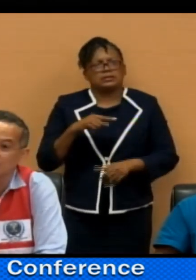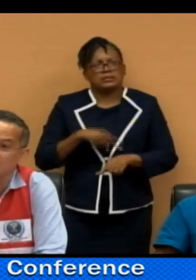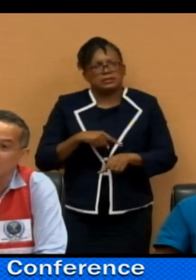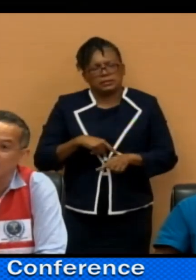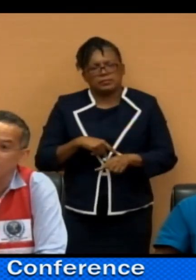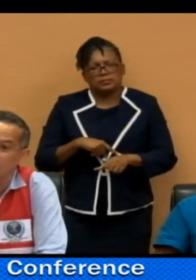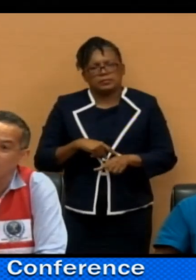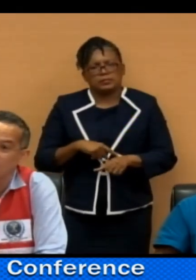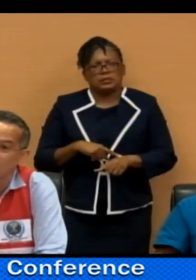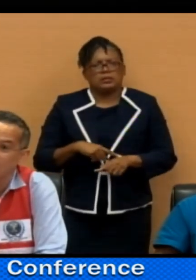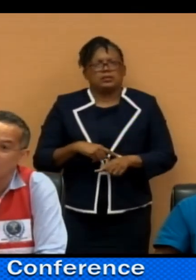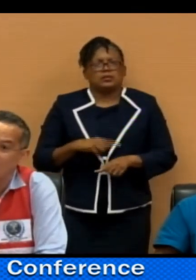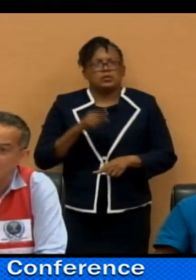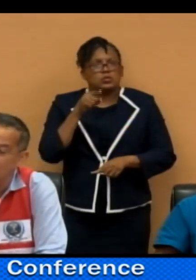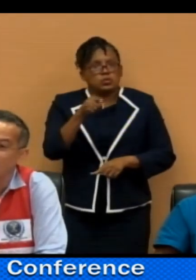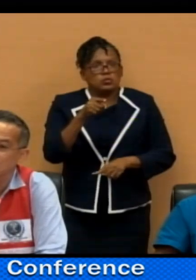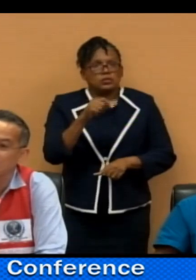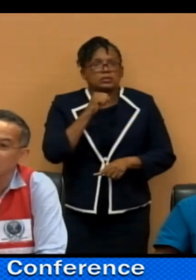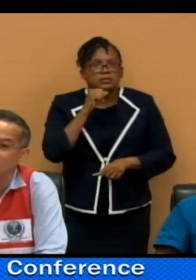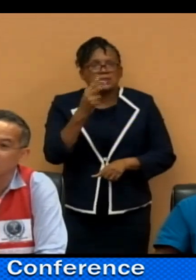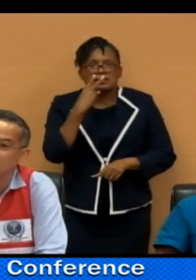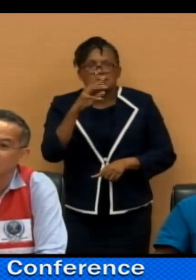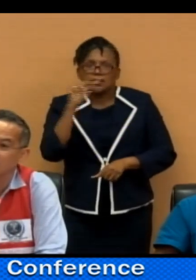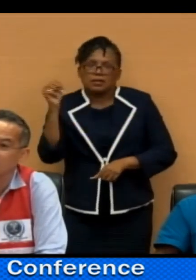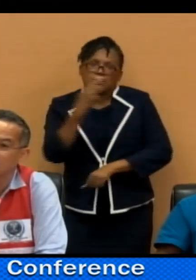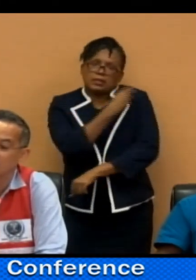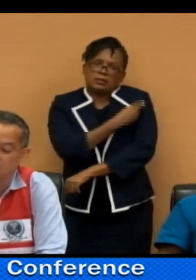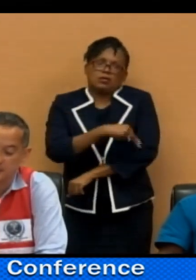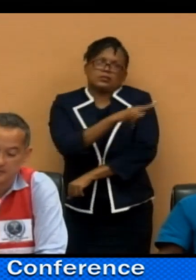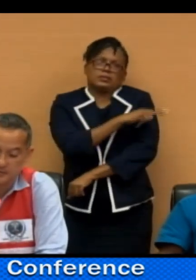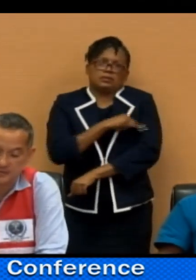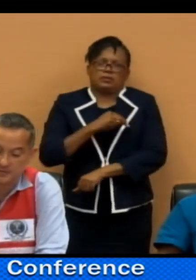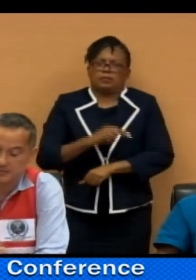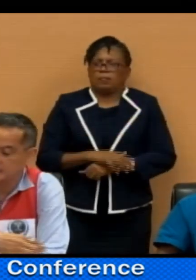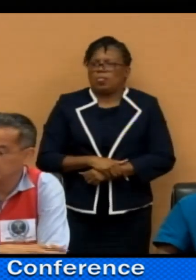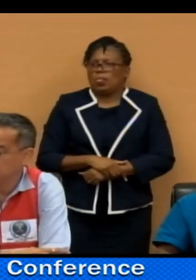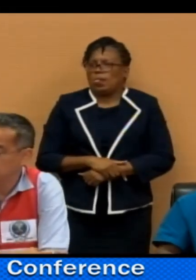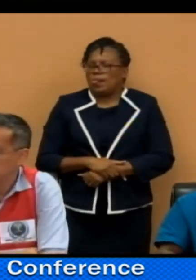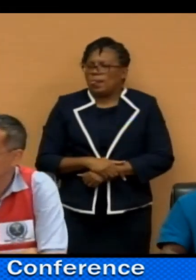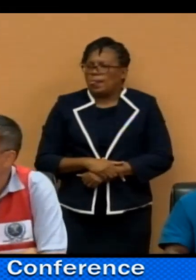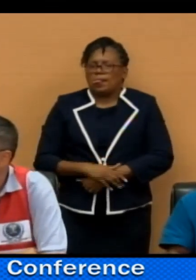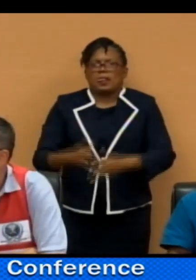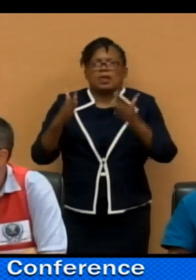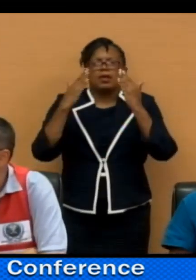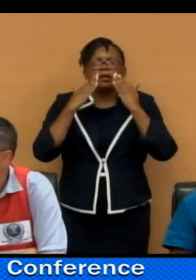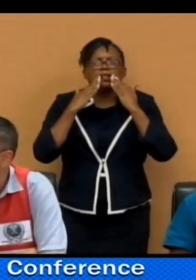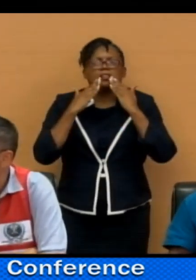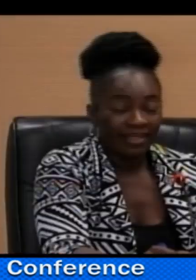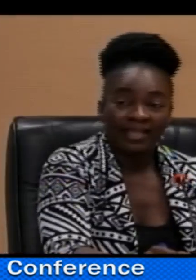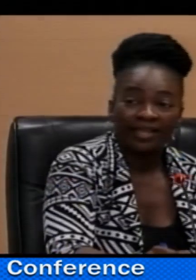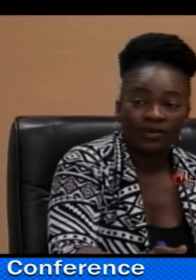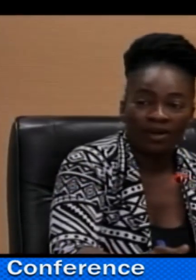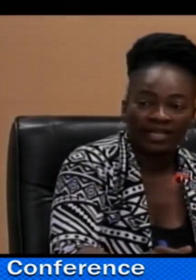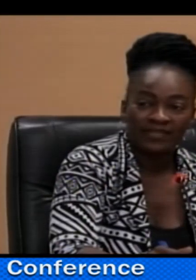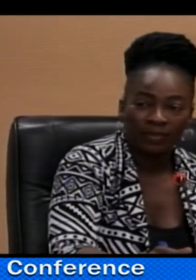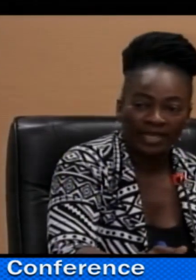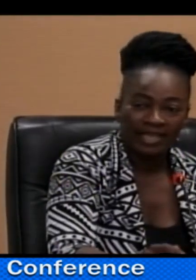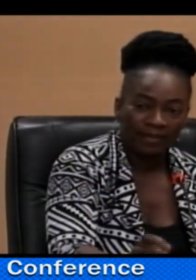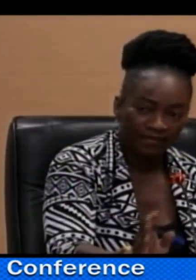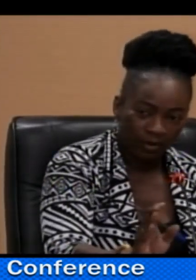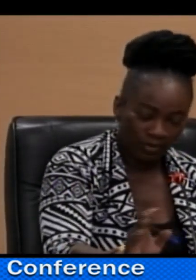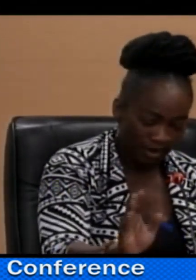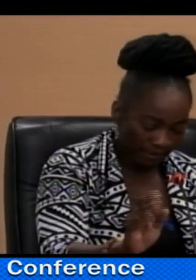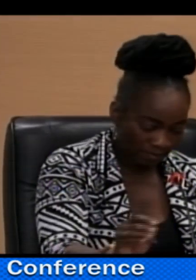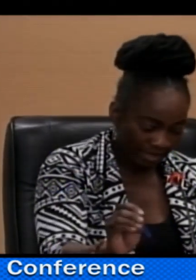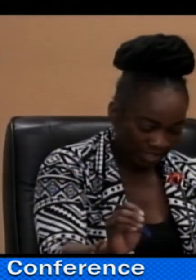end up seeing them at the hospital. Thank you very much, gentlemen, and thank you, colleagues, for being